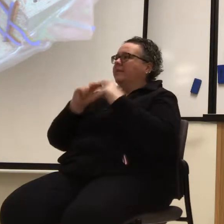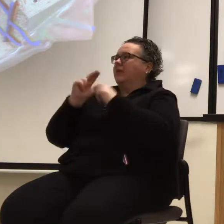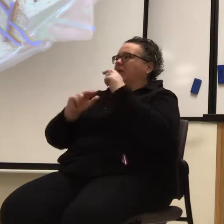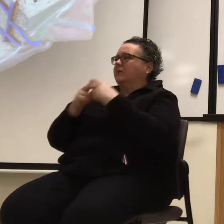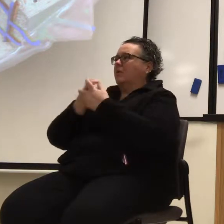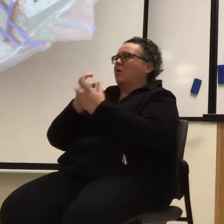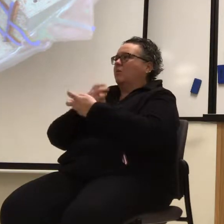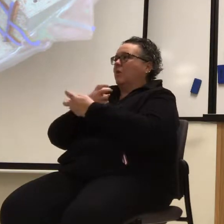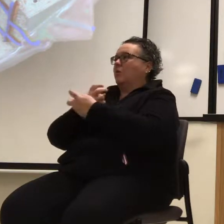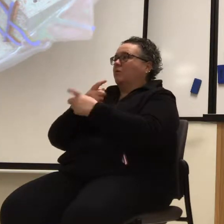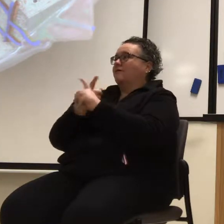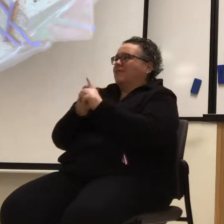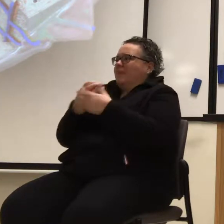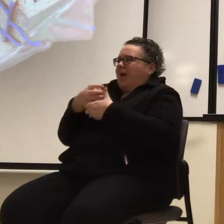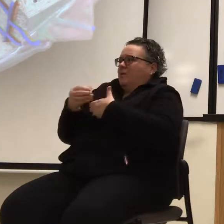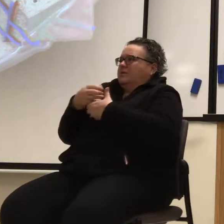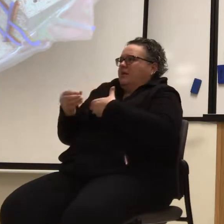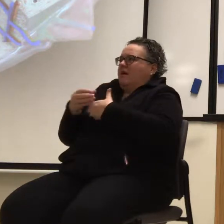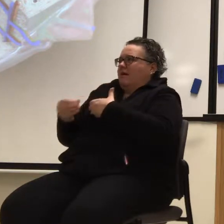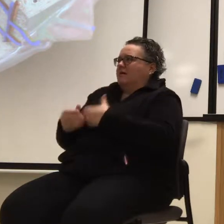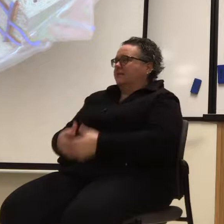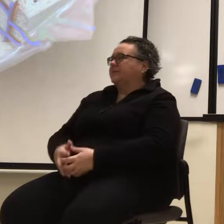outside.